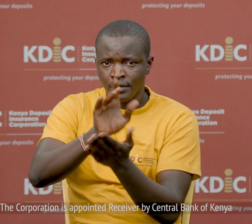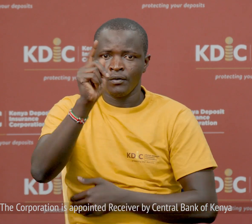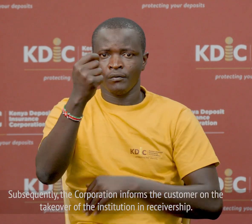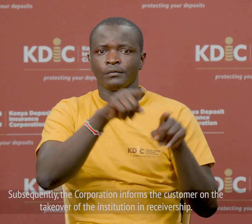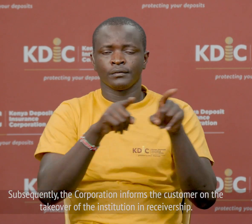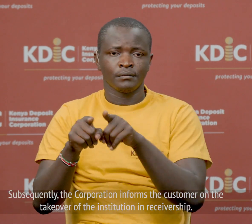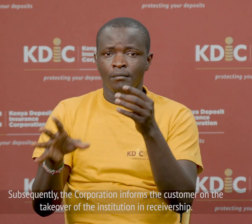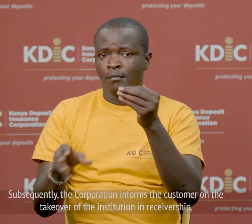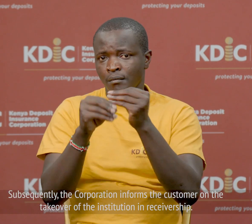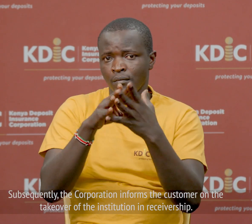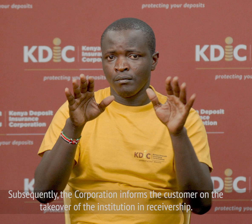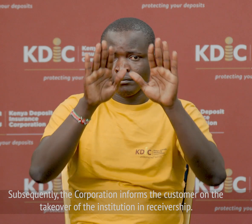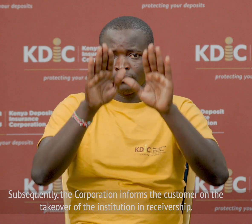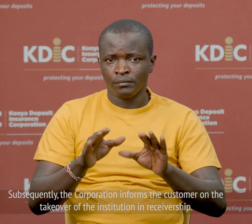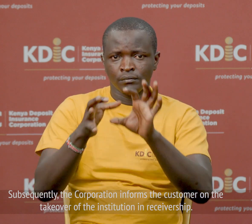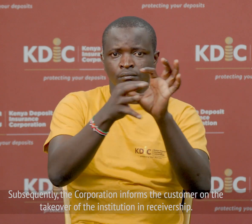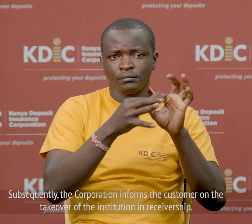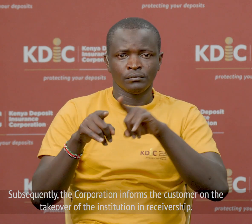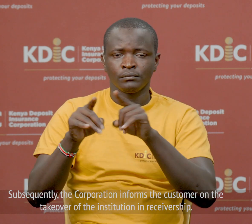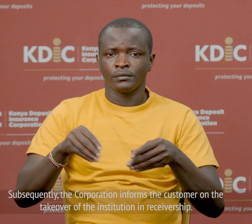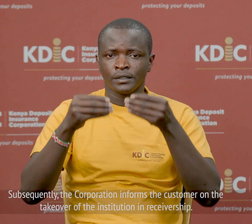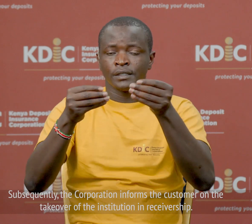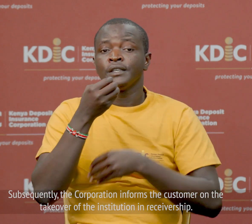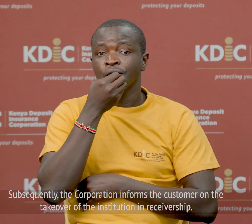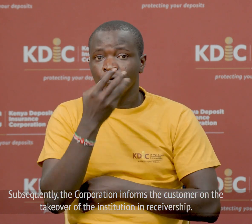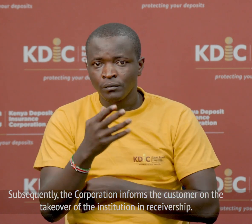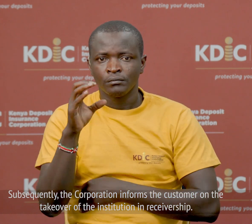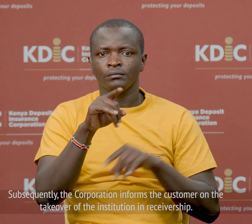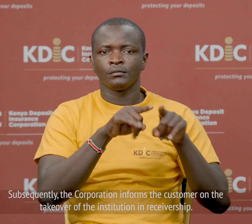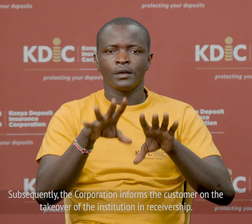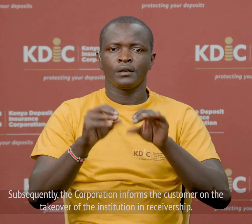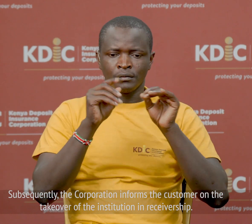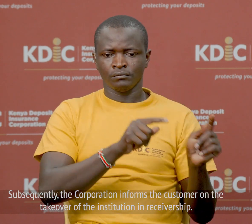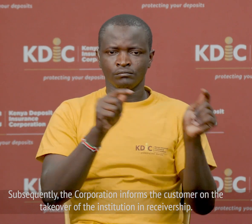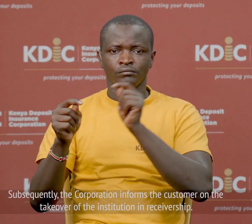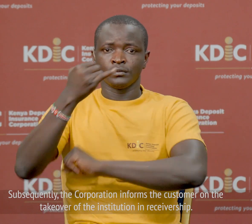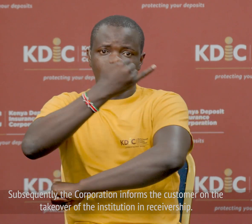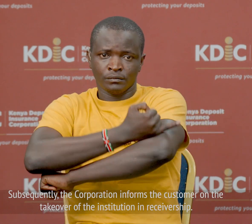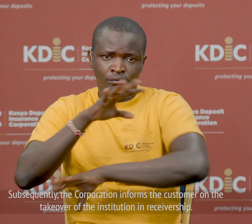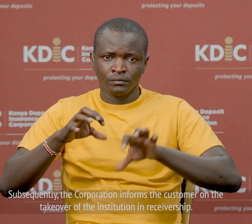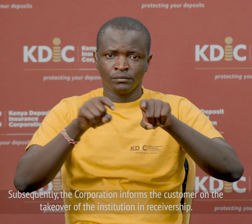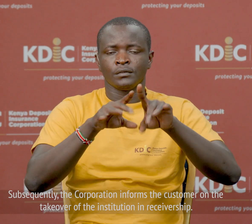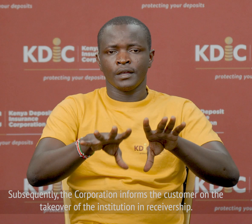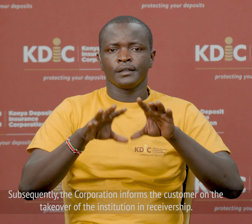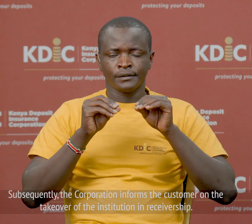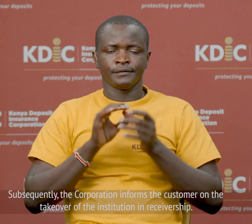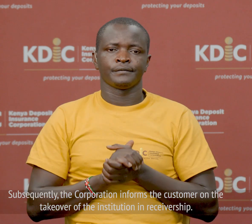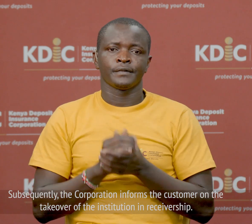Kenya. Subsequently, the corporation informs the customer on the takeover of the institution in receivership.